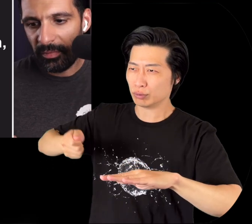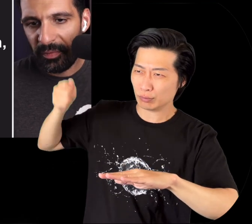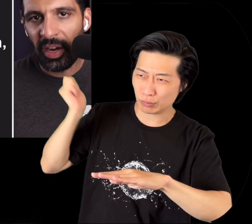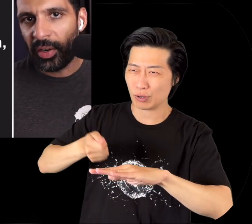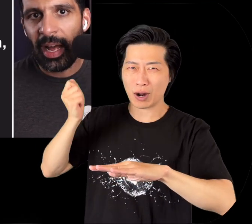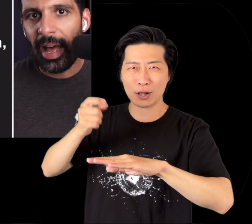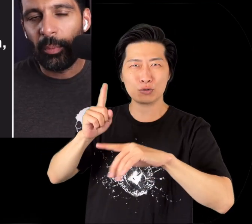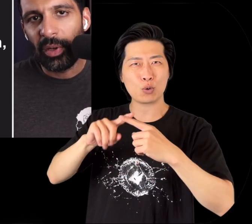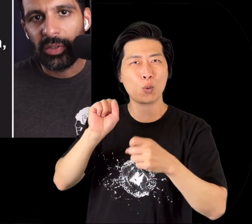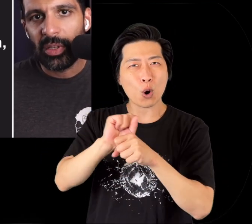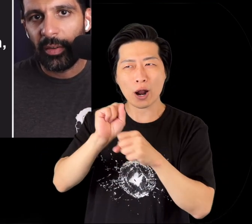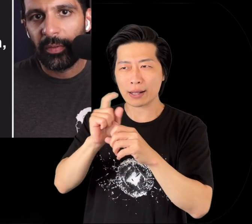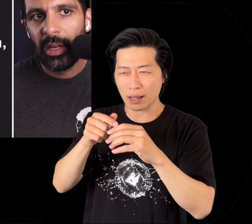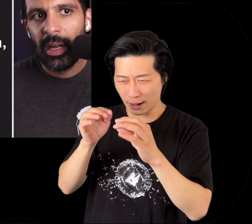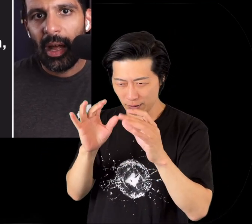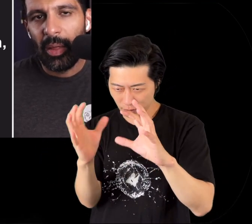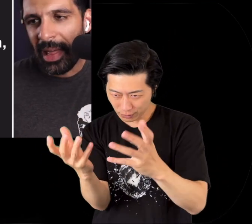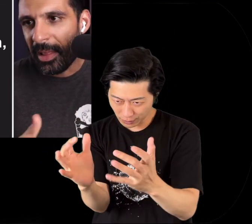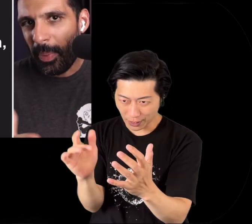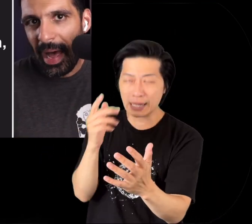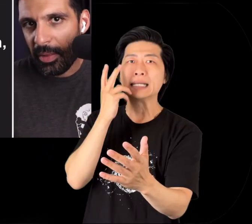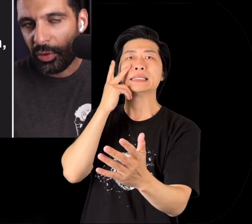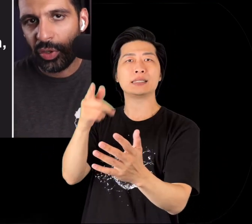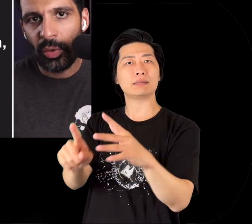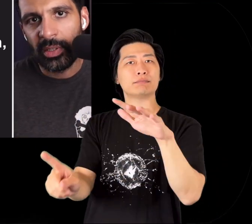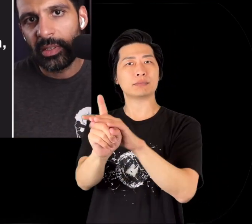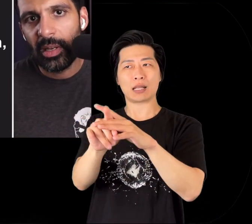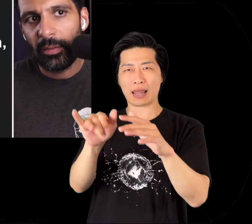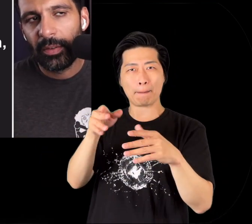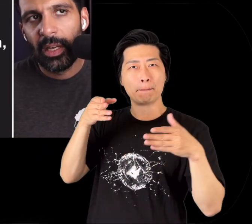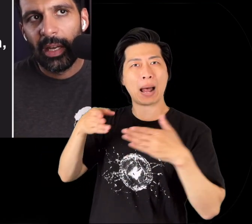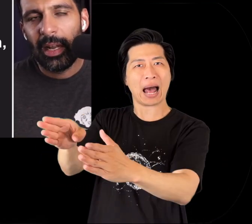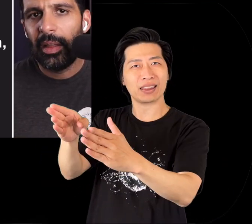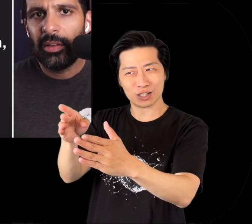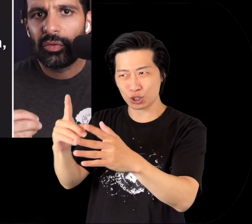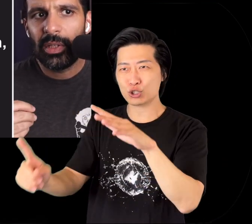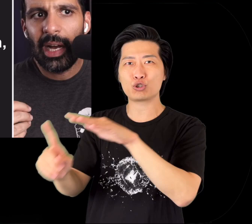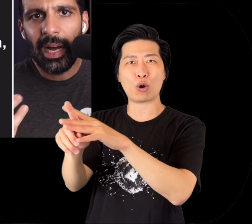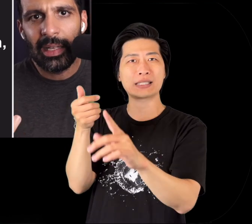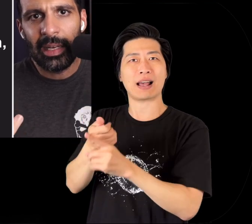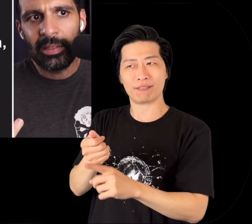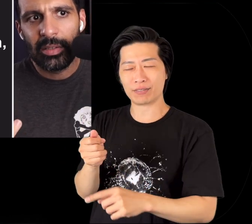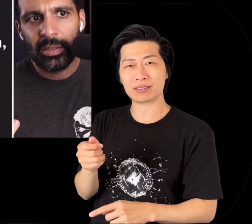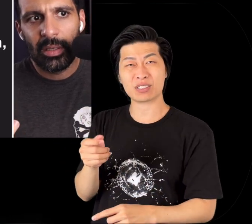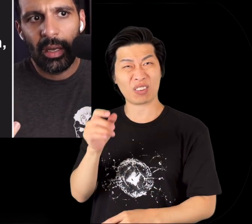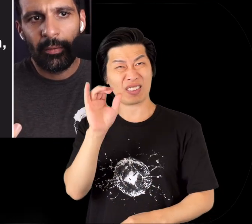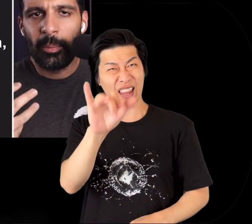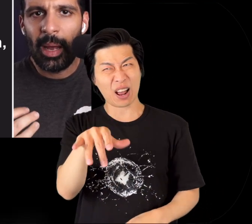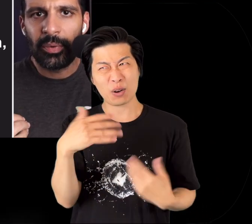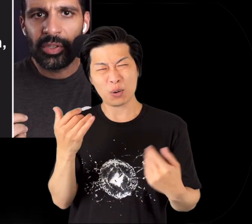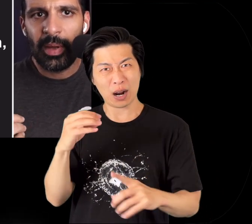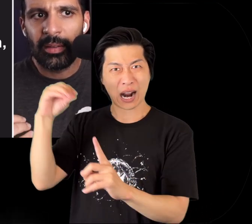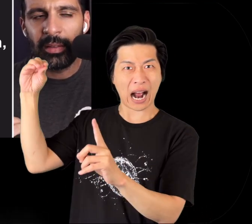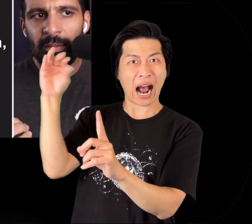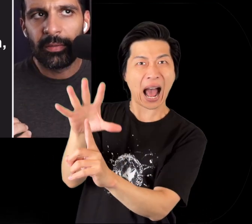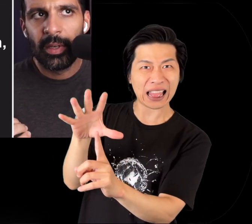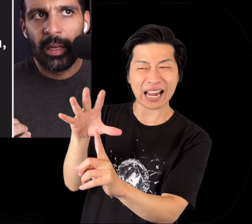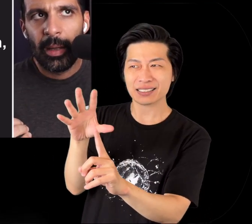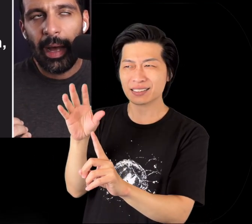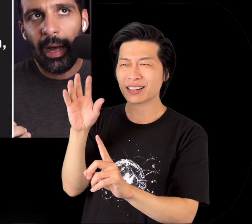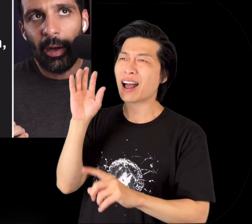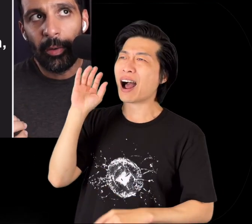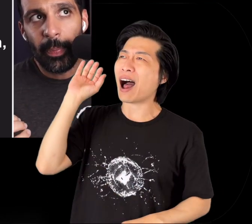start figuring out how to build stuff, then the path shows itself. And I think this really highlights, from my